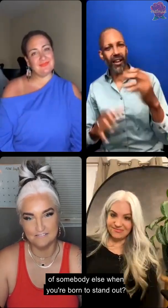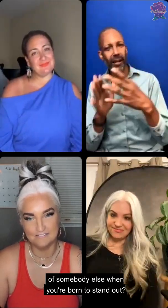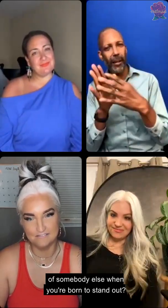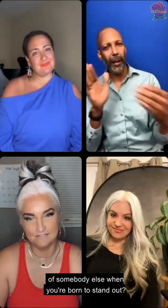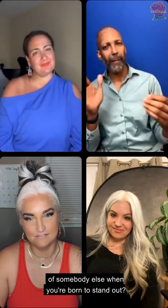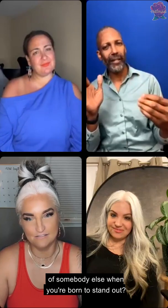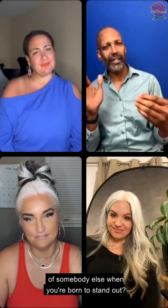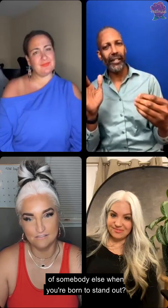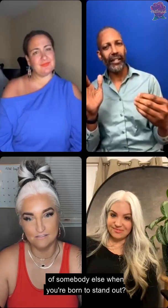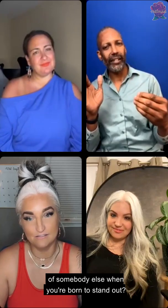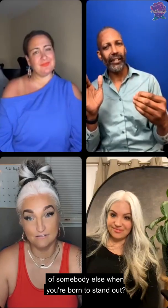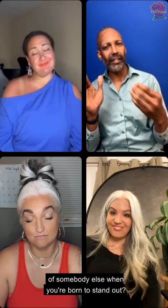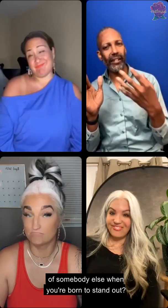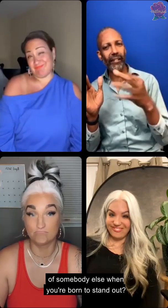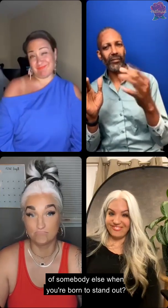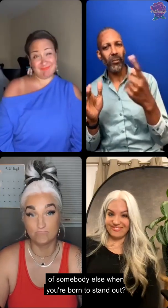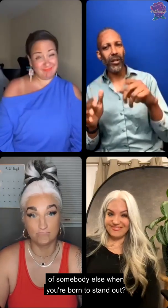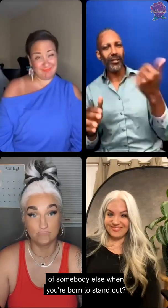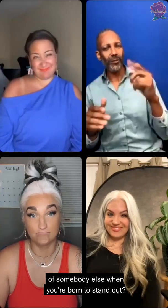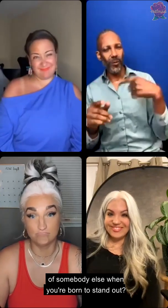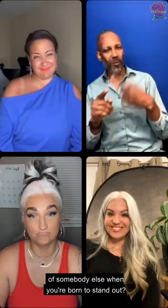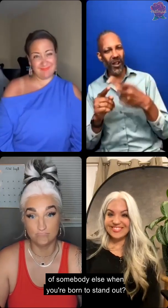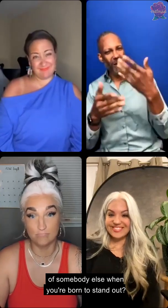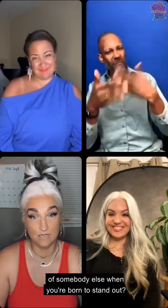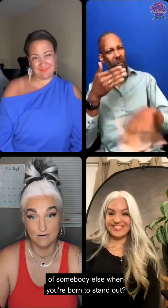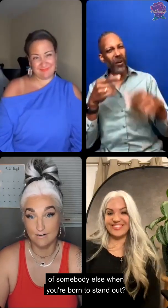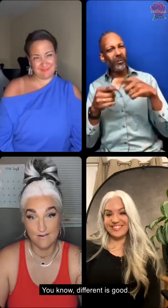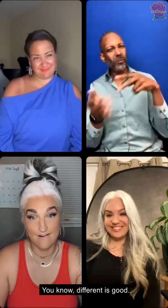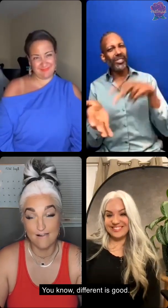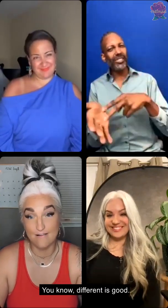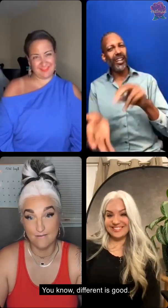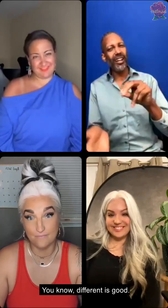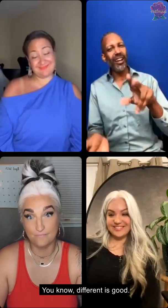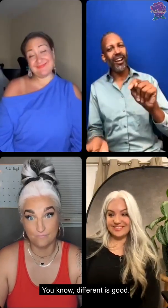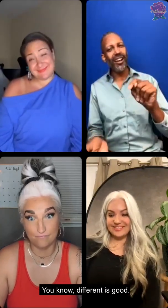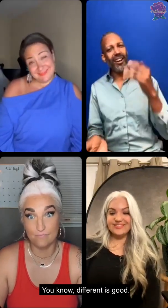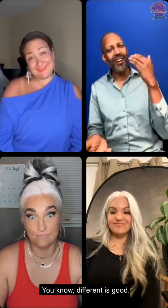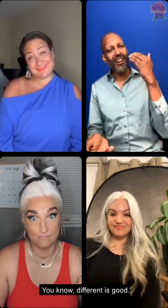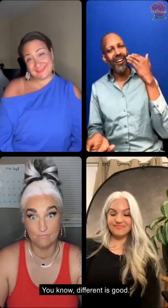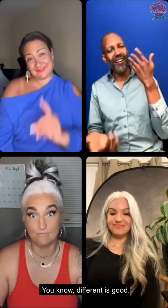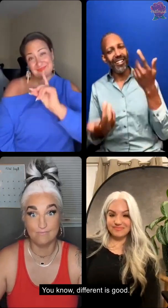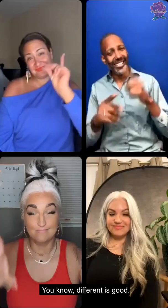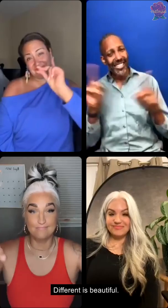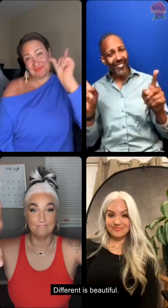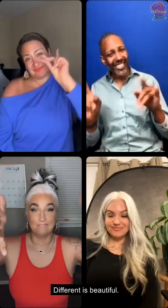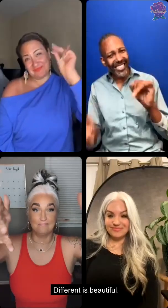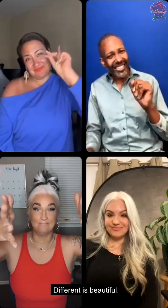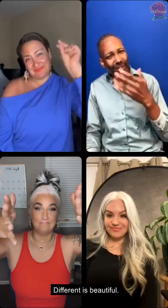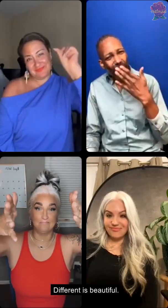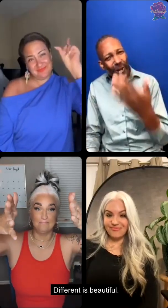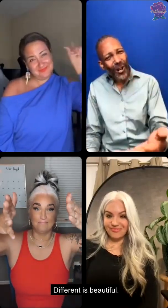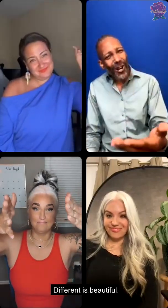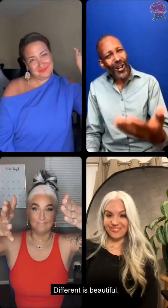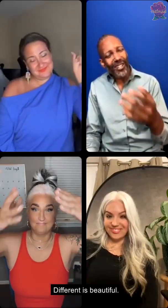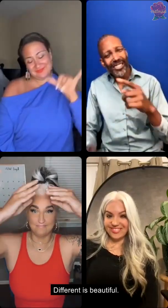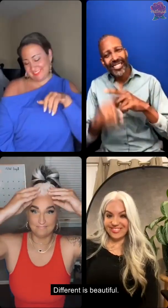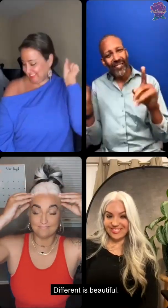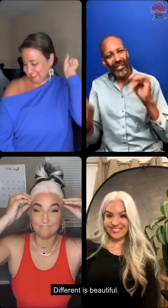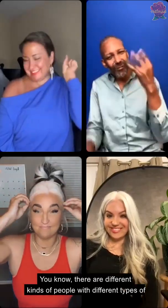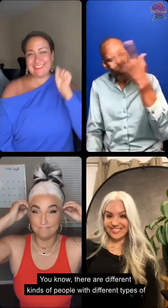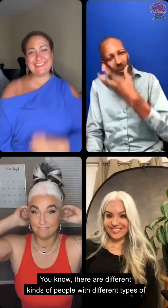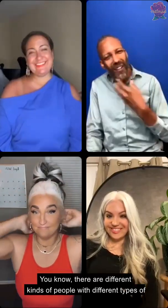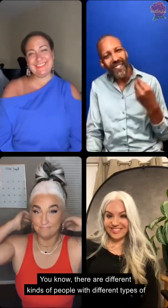Why be a copy of somebody else when you're born to stand out? Different is good, different